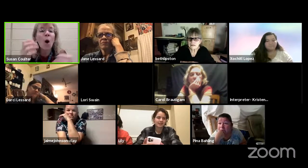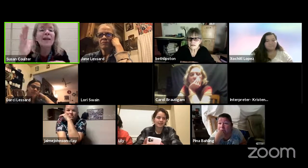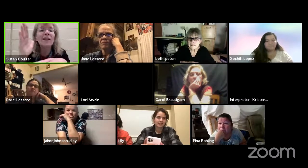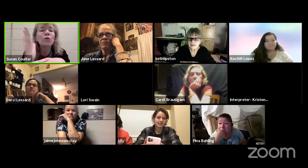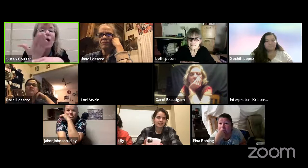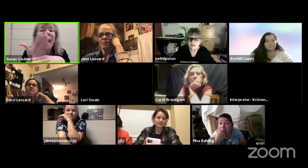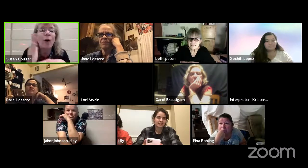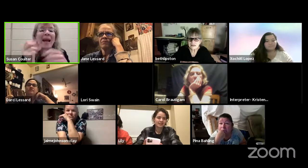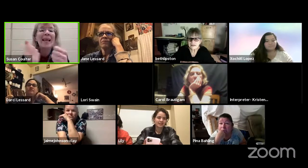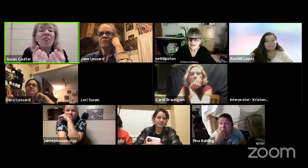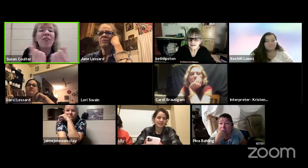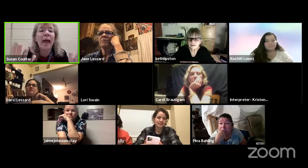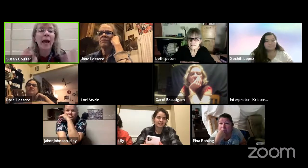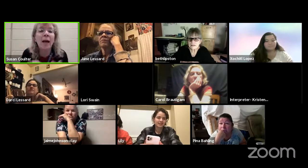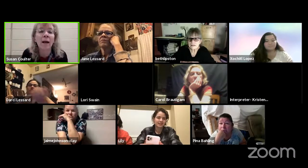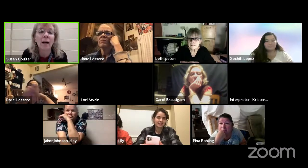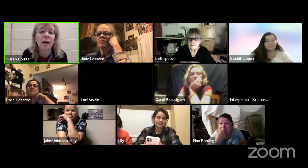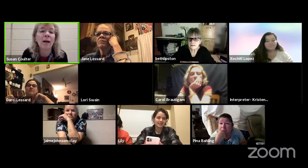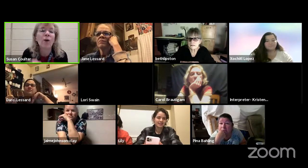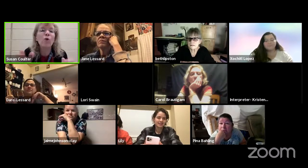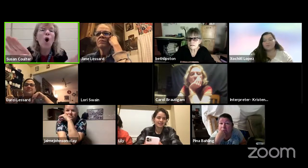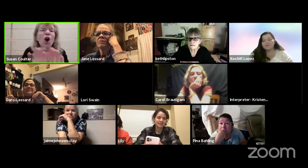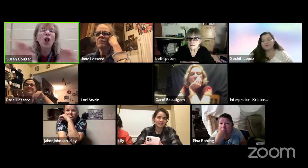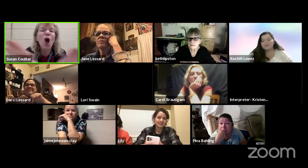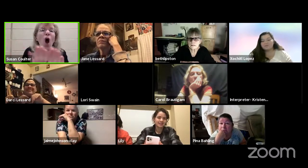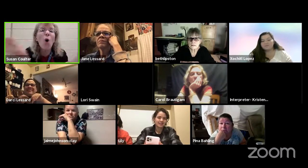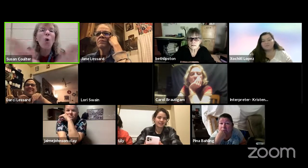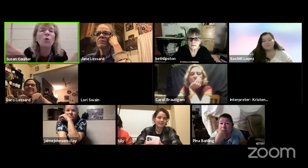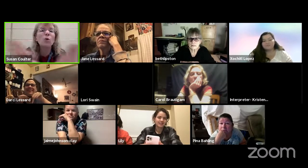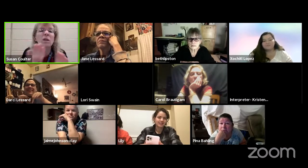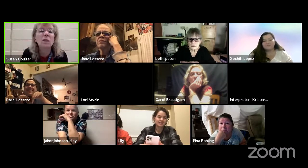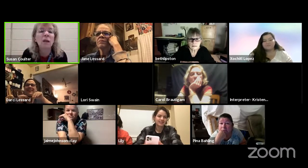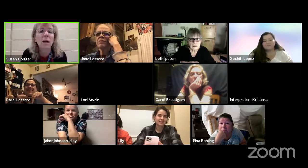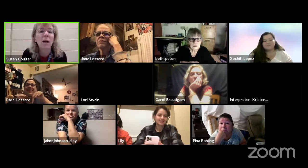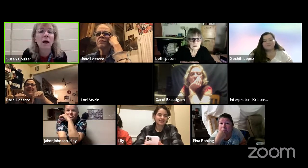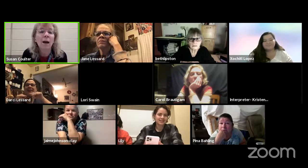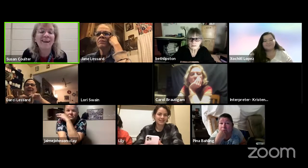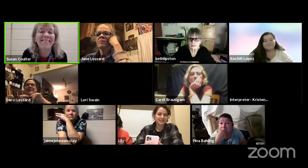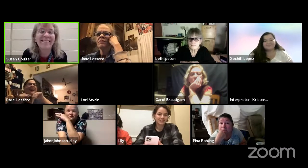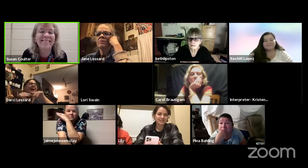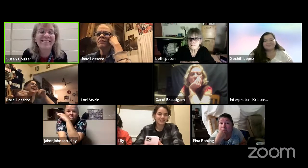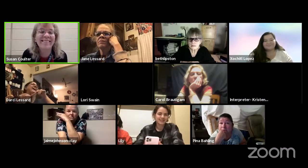to share anything? You're closed. We